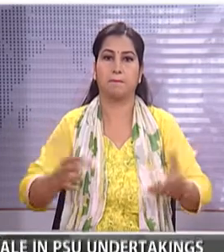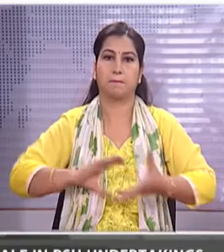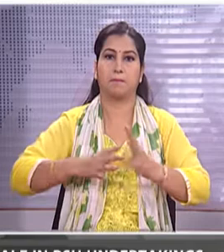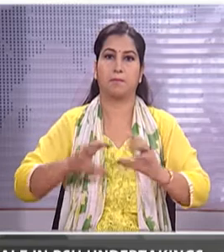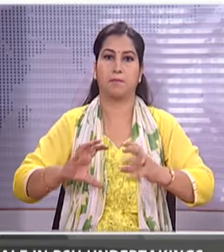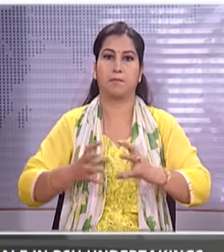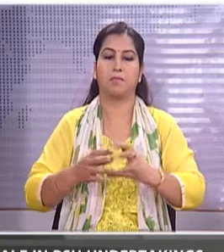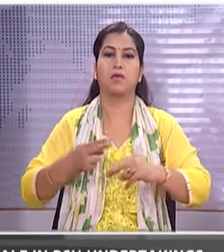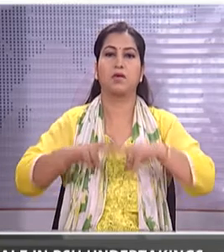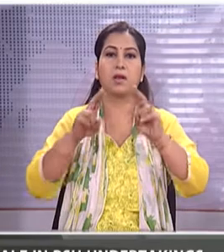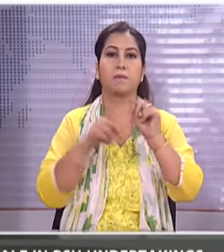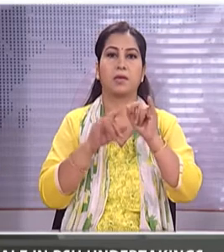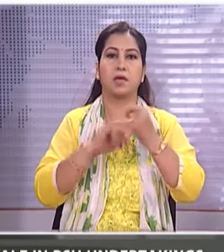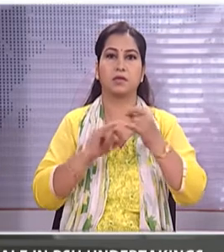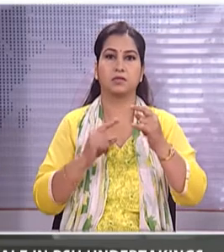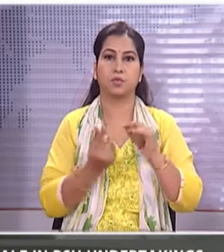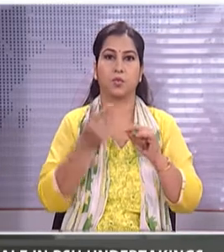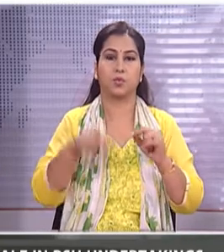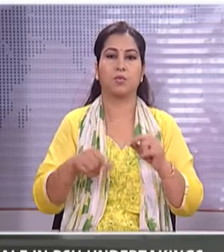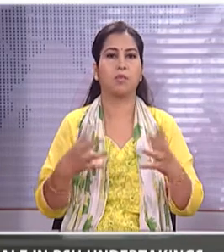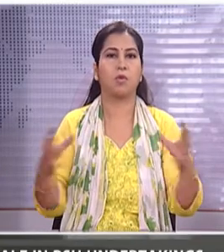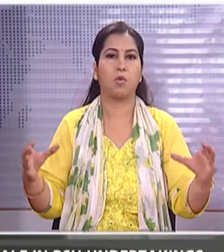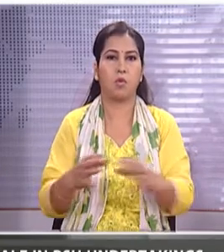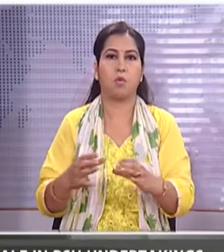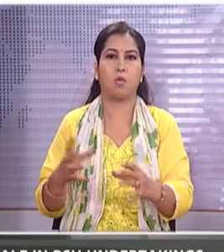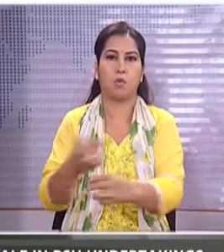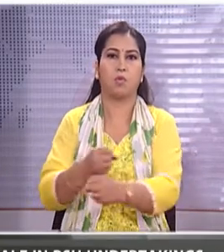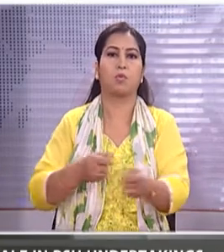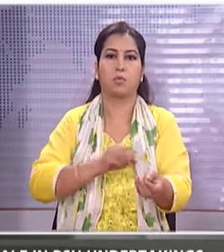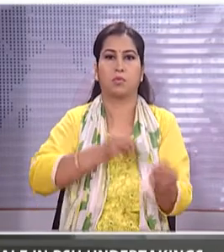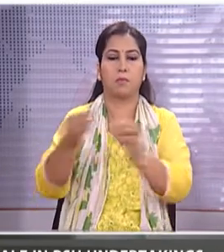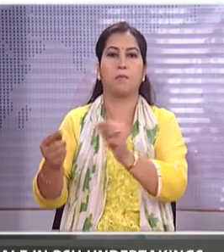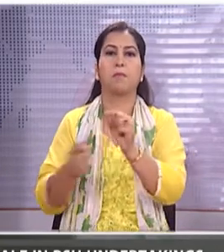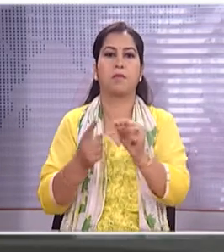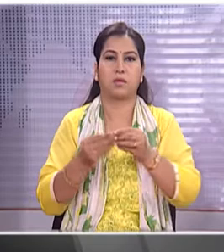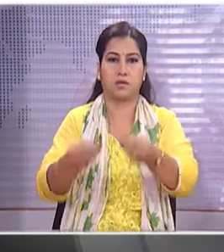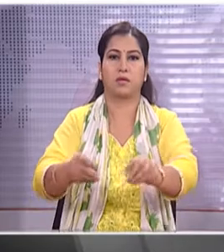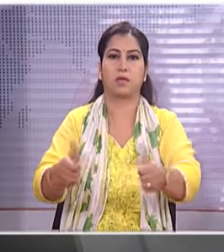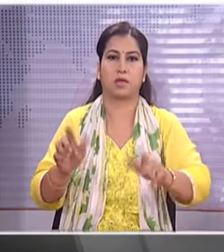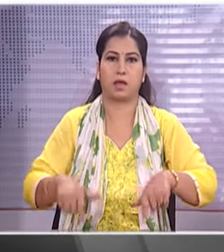with the task of finalizing the PSUs in which management control can be transferred to private players.